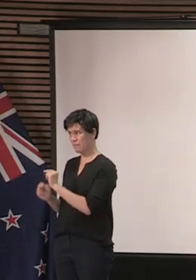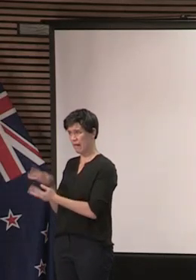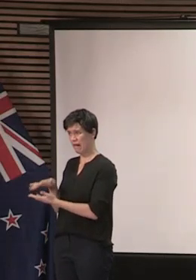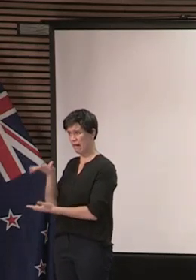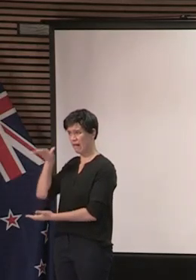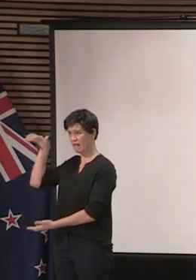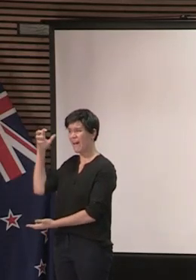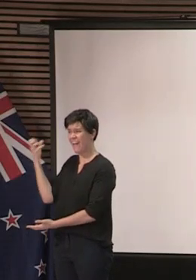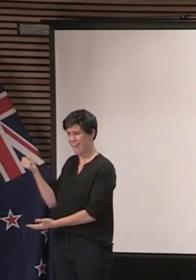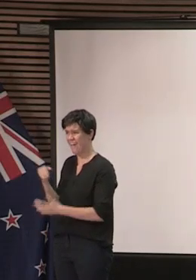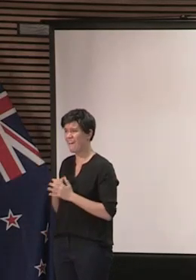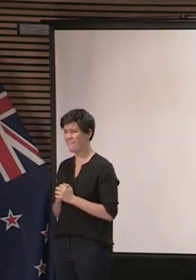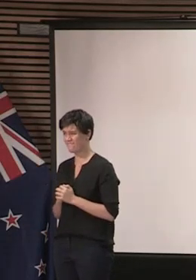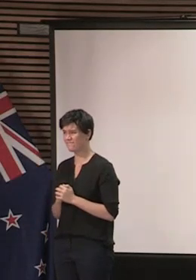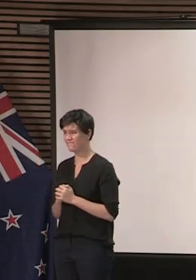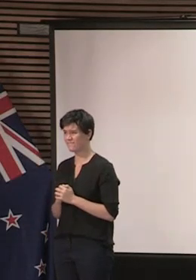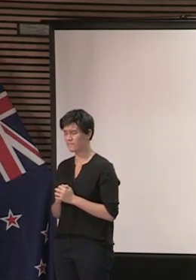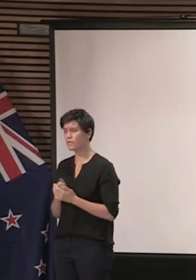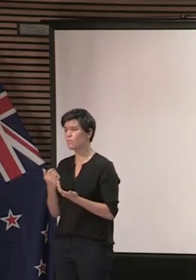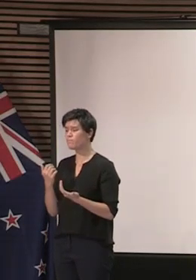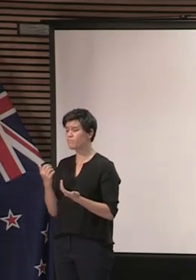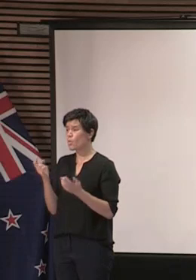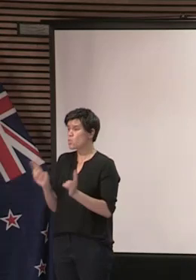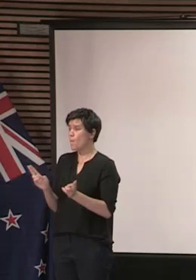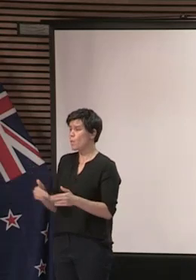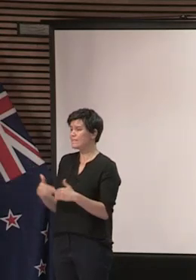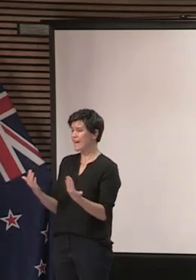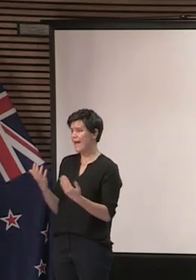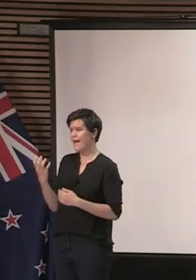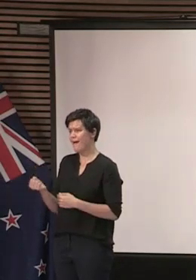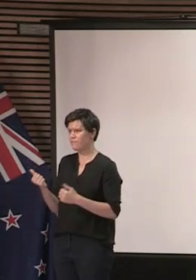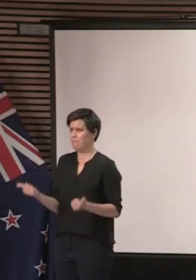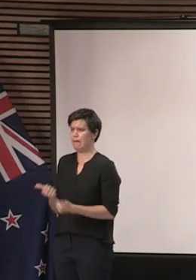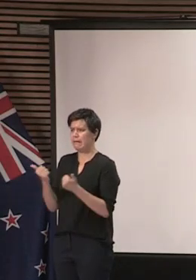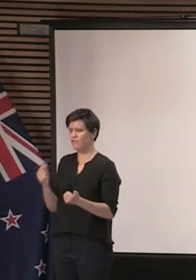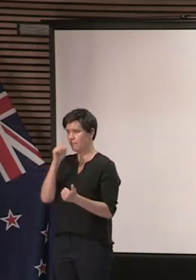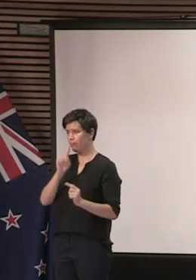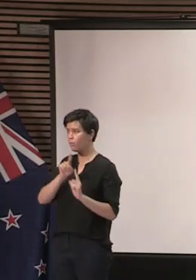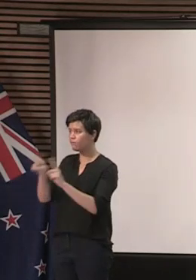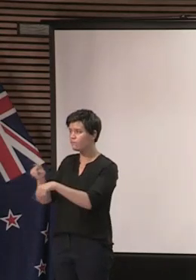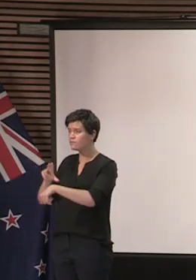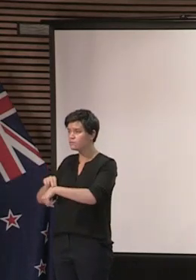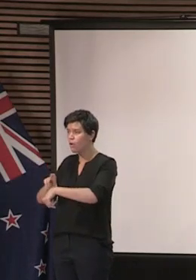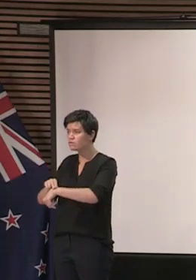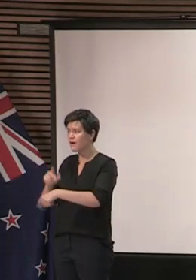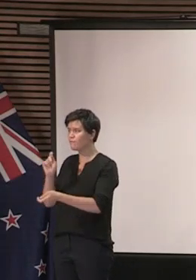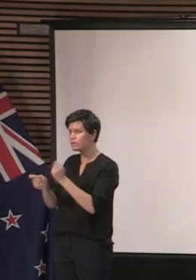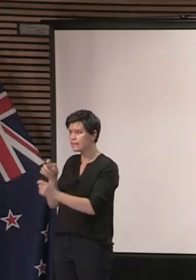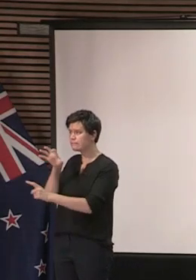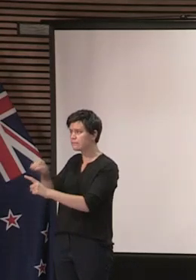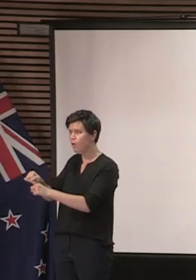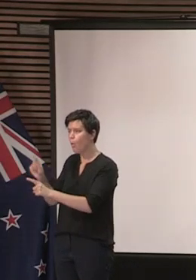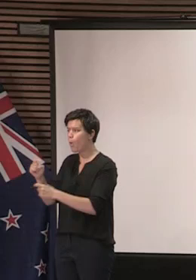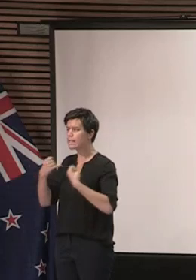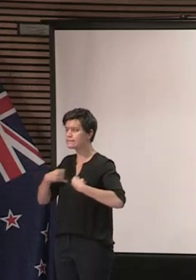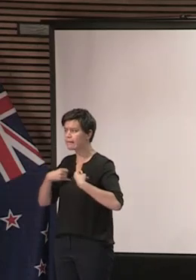through regularly. There's high demand on diagnostics, so there will be a build-up of care that needs to be delivered, and